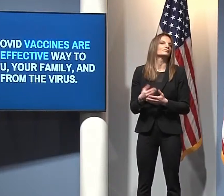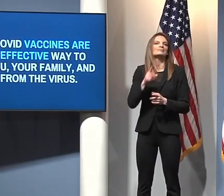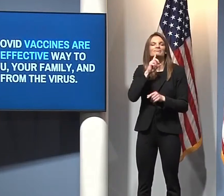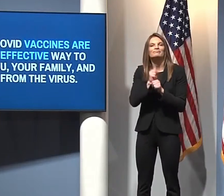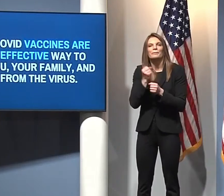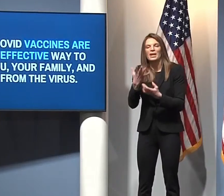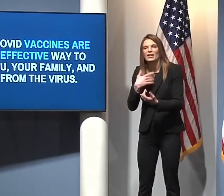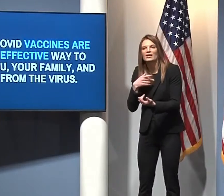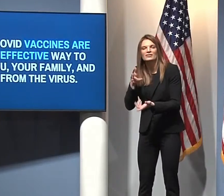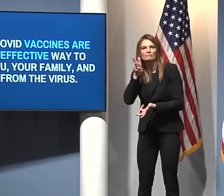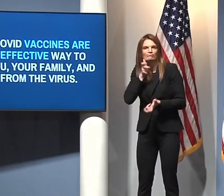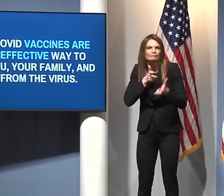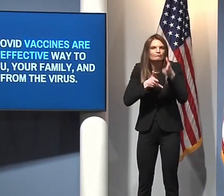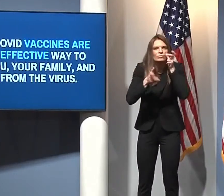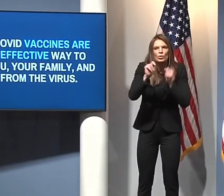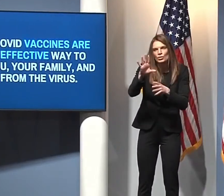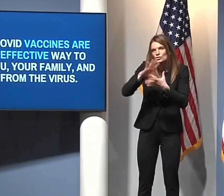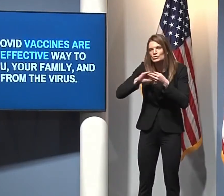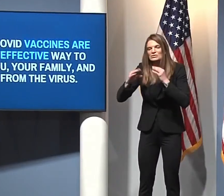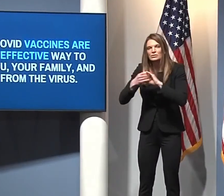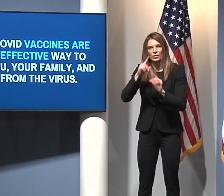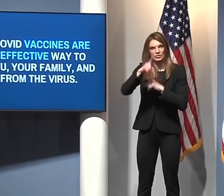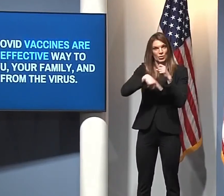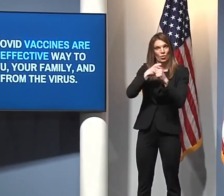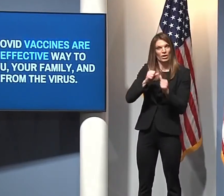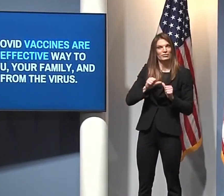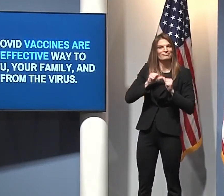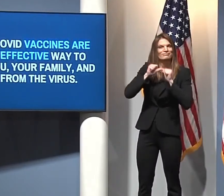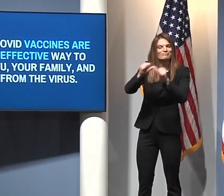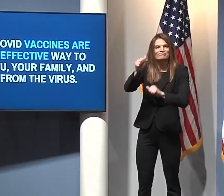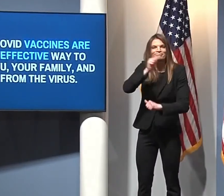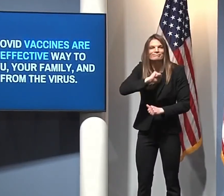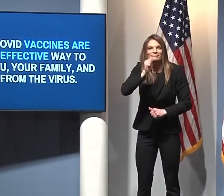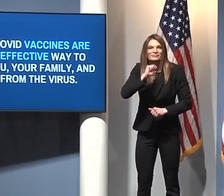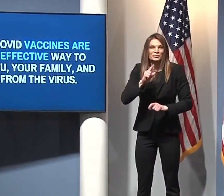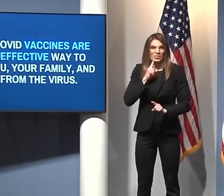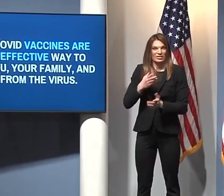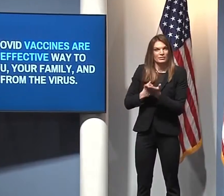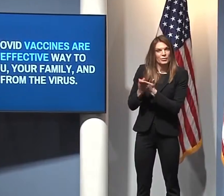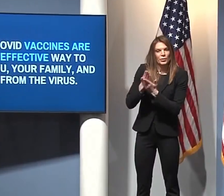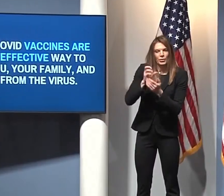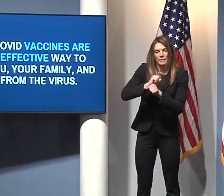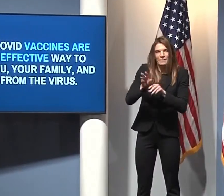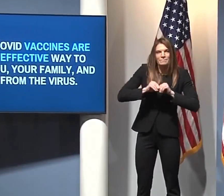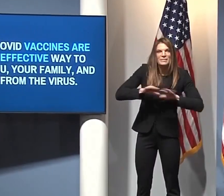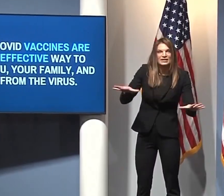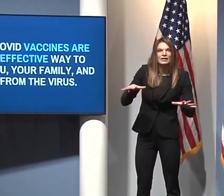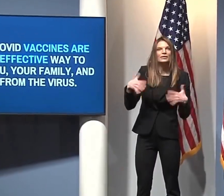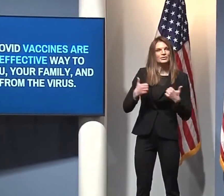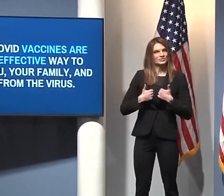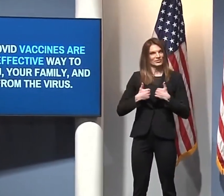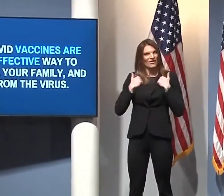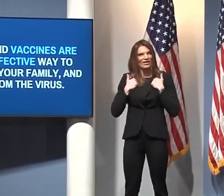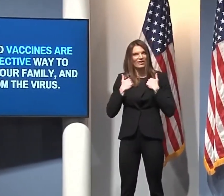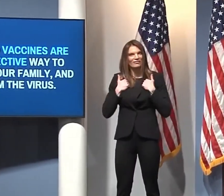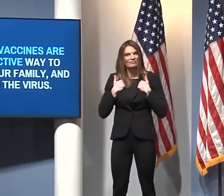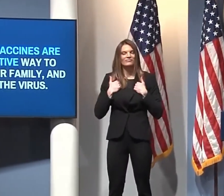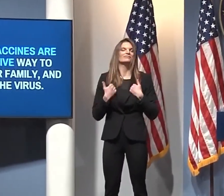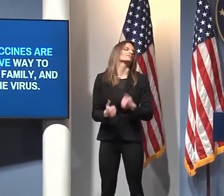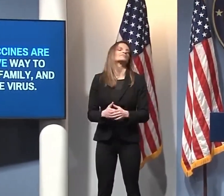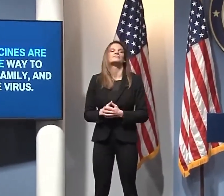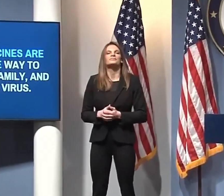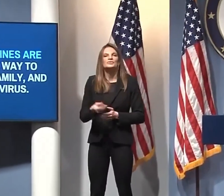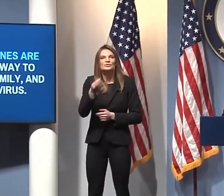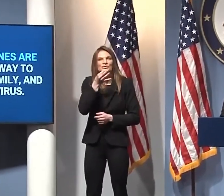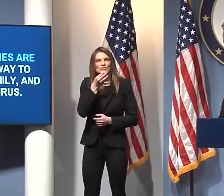and how they've gotten through this extraordinary year. We've been getting through this pandemic. We're surviving. But soon,